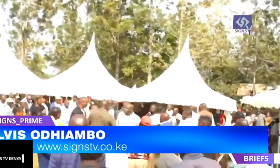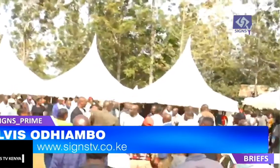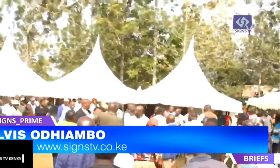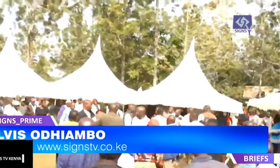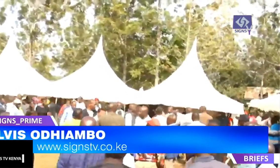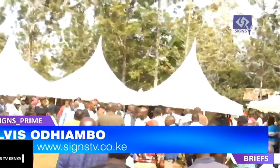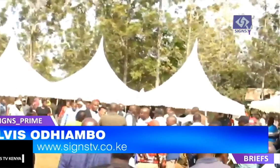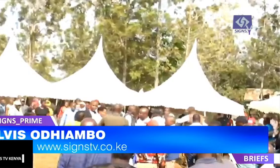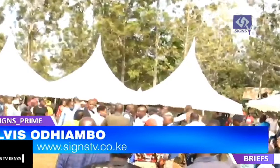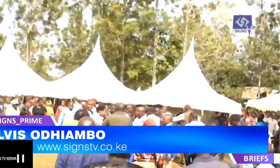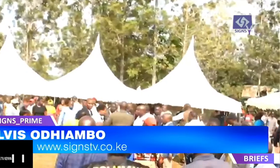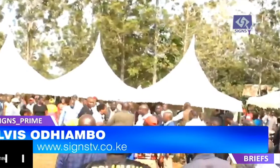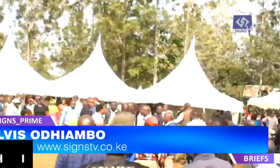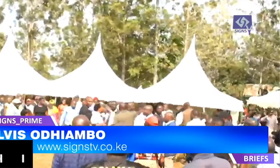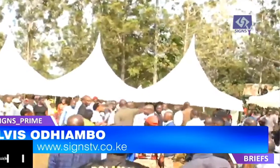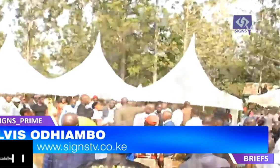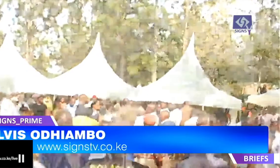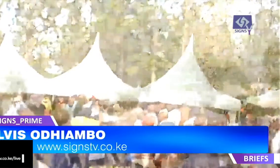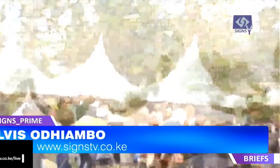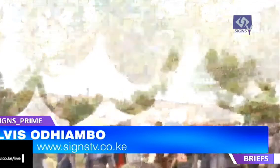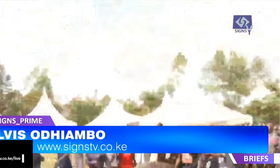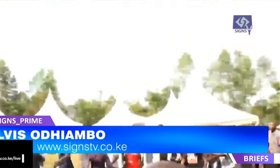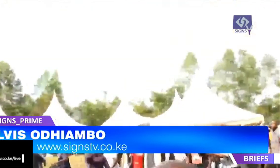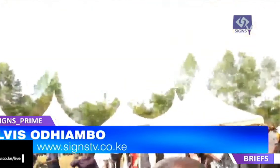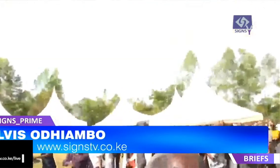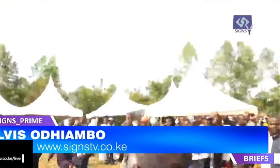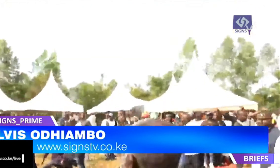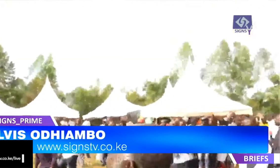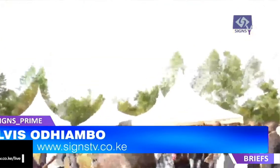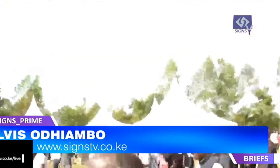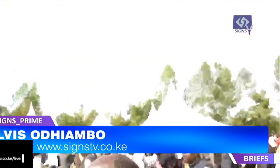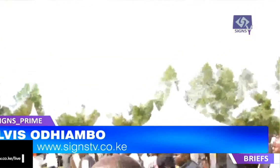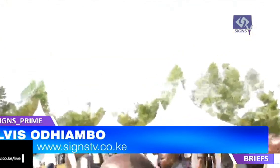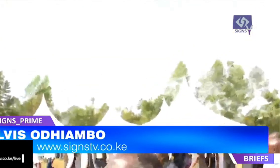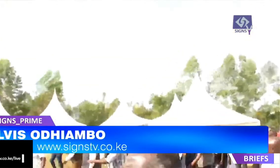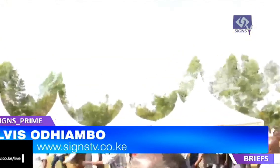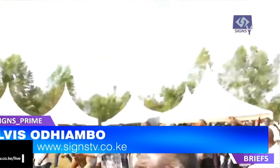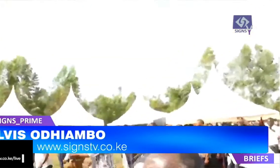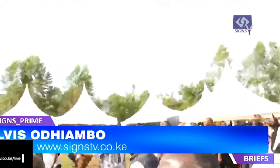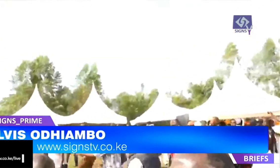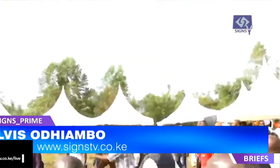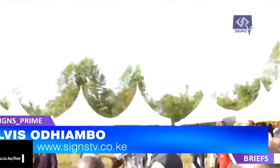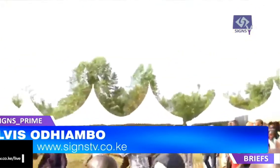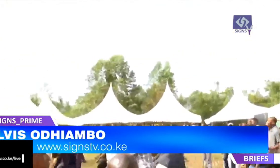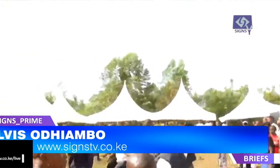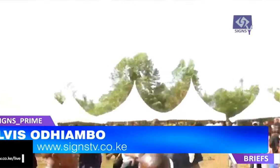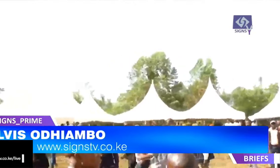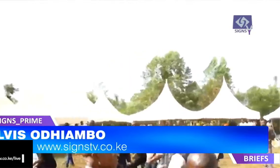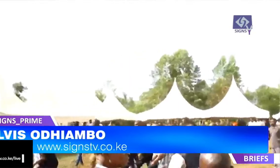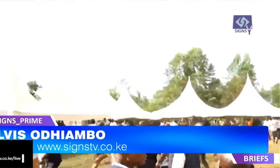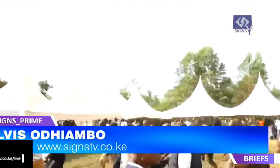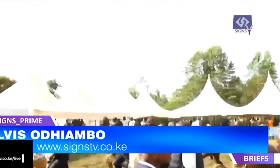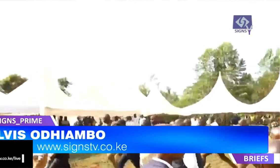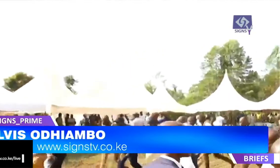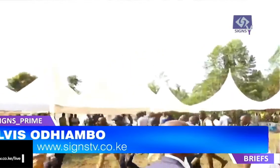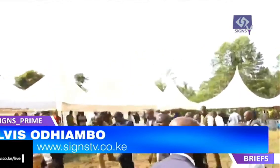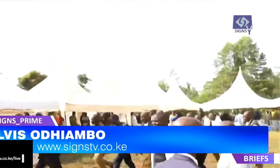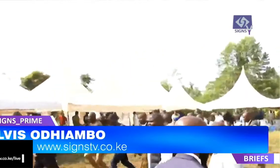Afisa, fanya kazi yako tafadhali. Tusikizane tafadhali. Watu wa kanisa watulie. Mheshimiwa